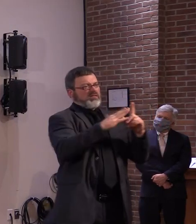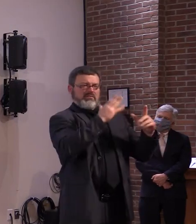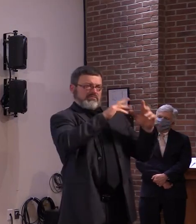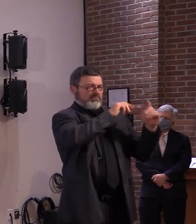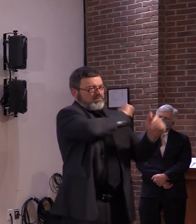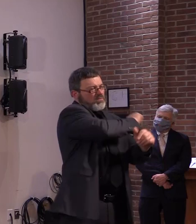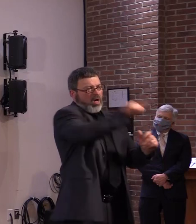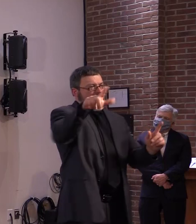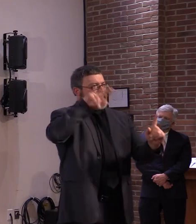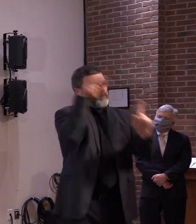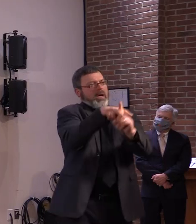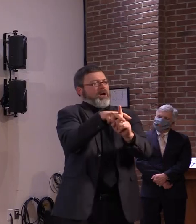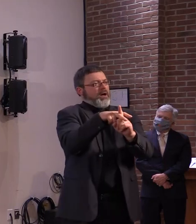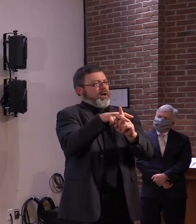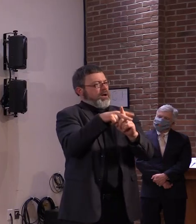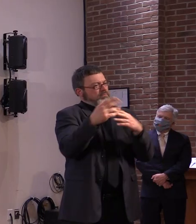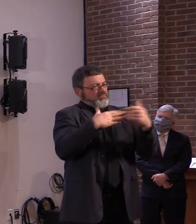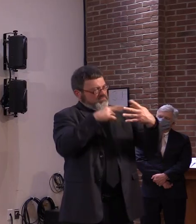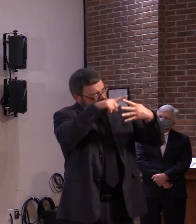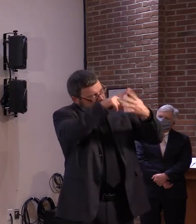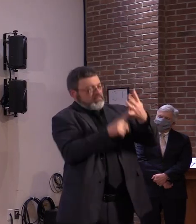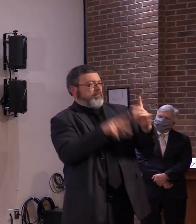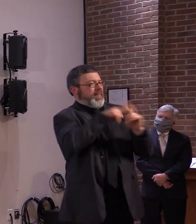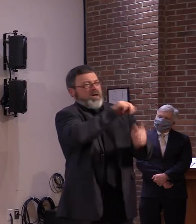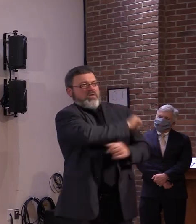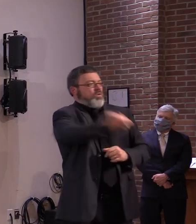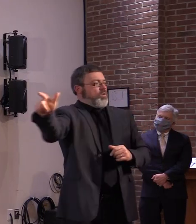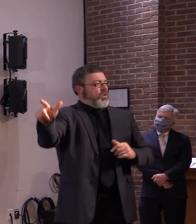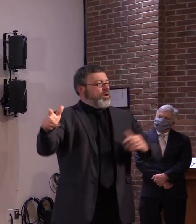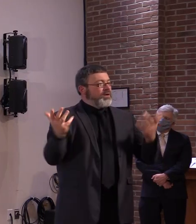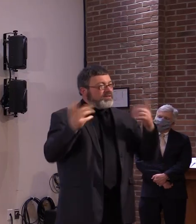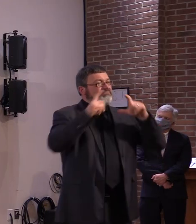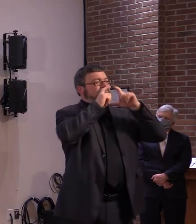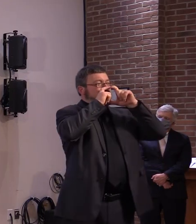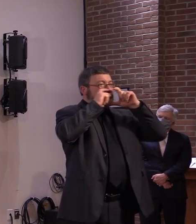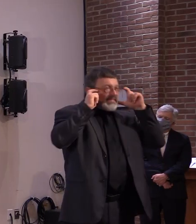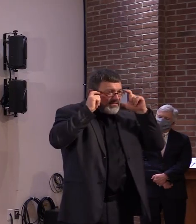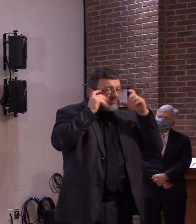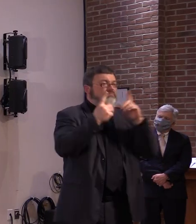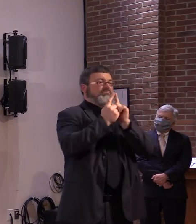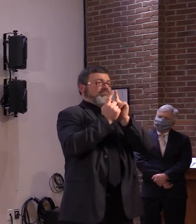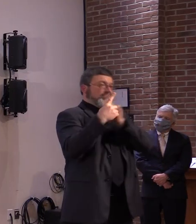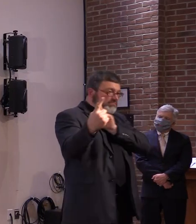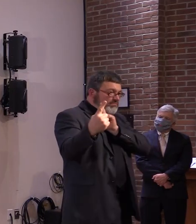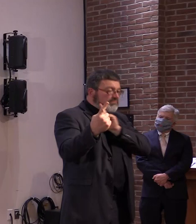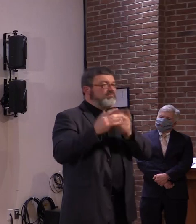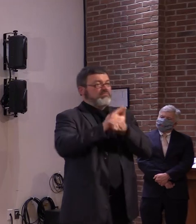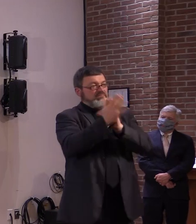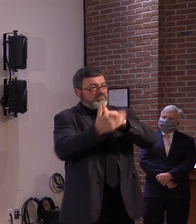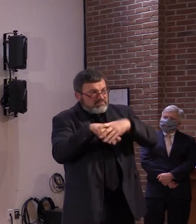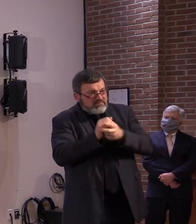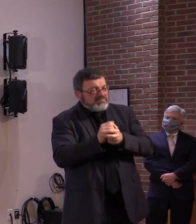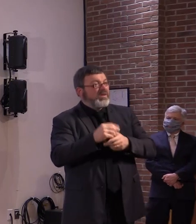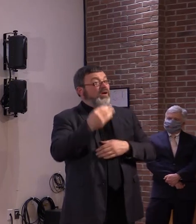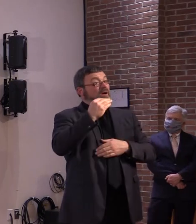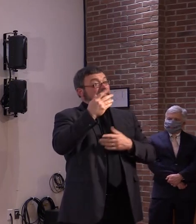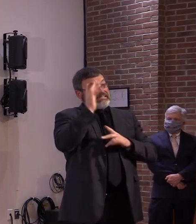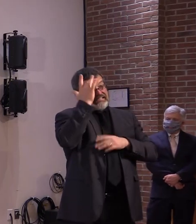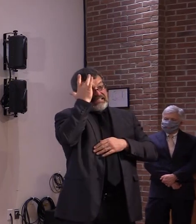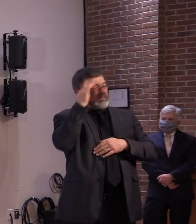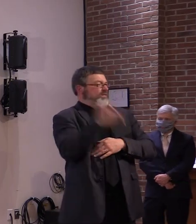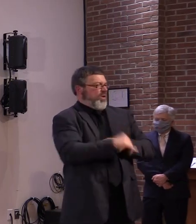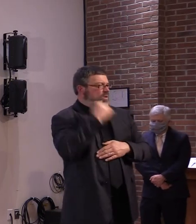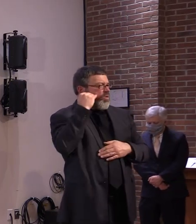not going in crowds, keeping masks on your face. And I guess the special message around holidays for